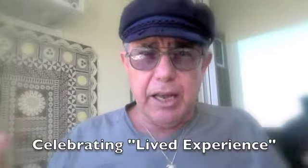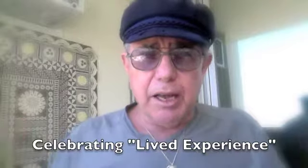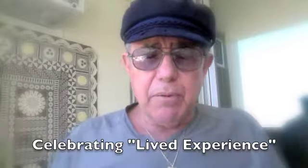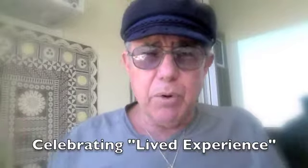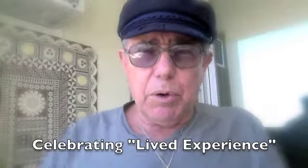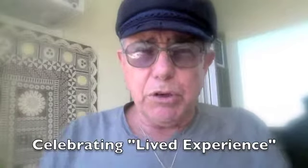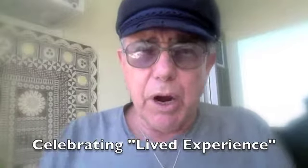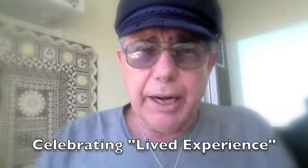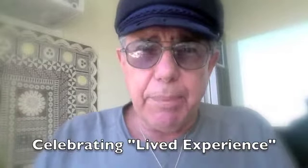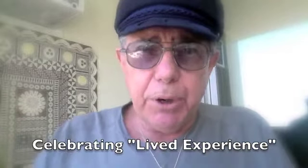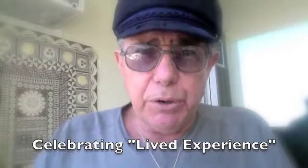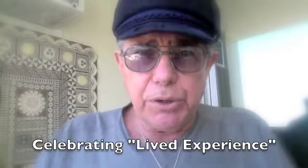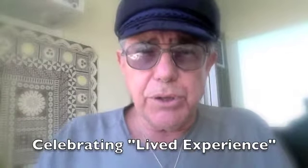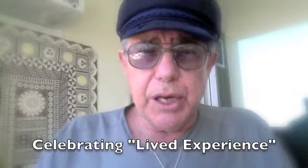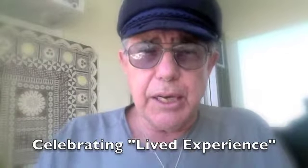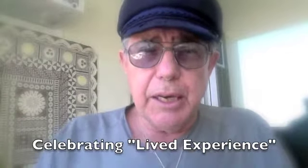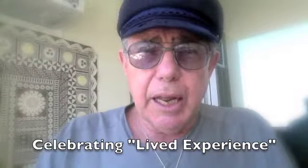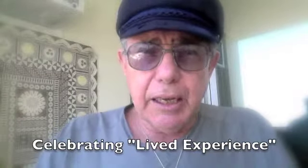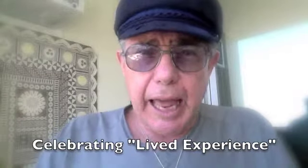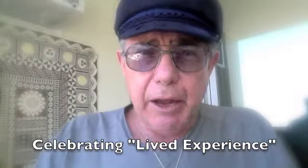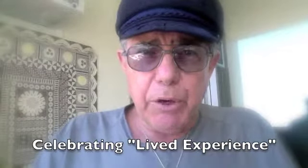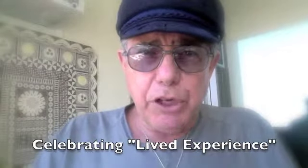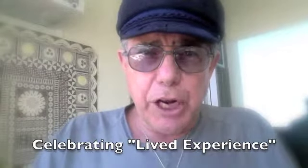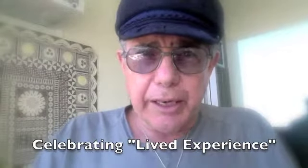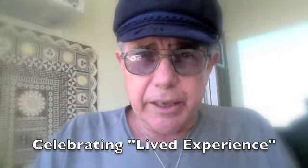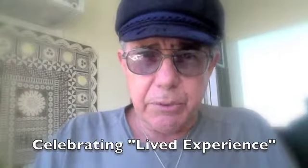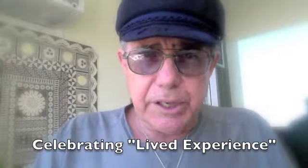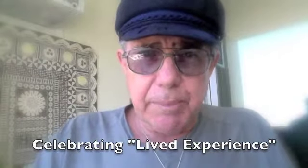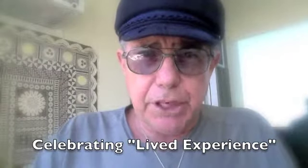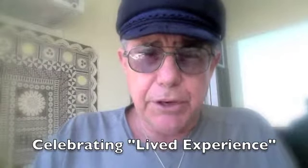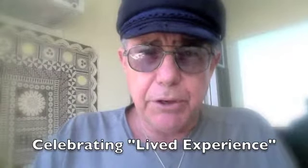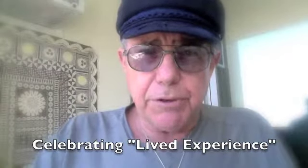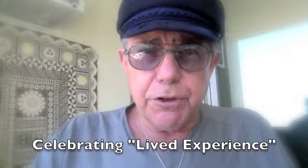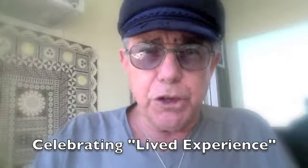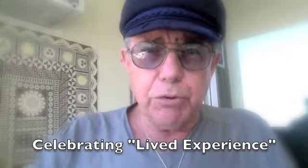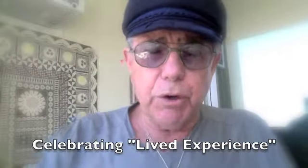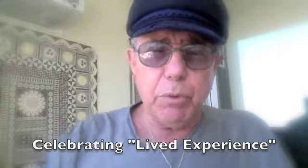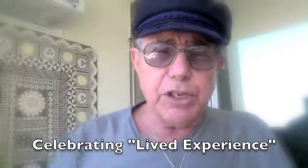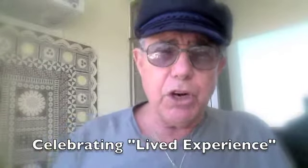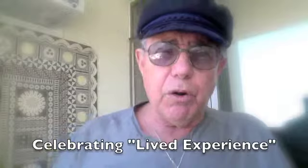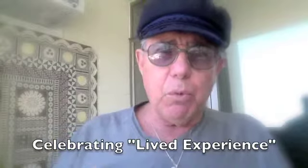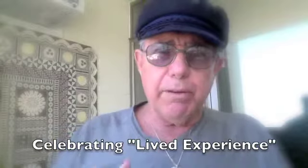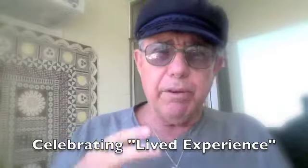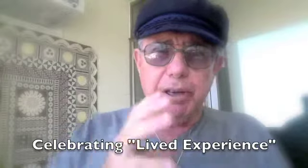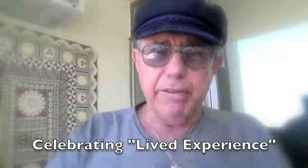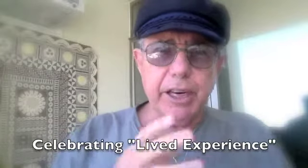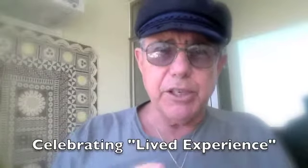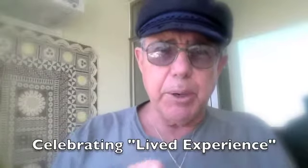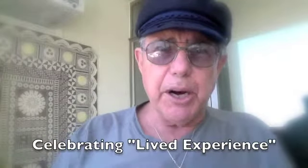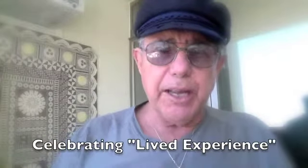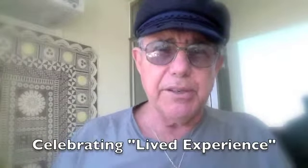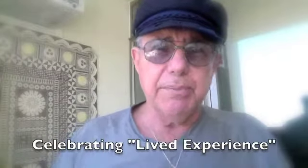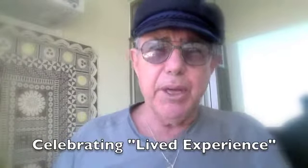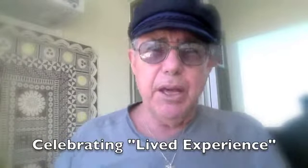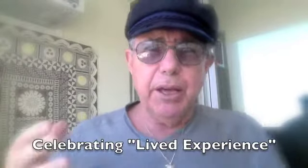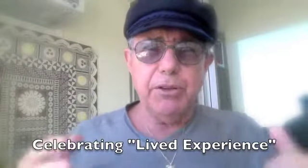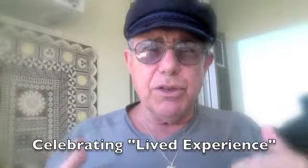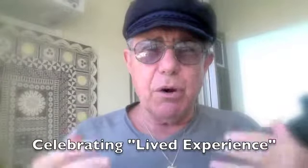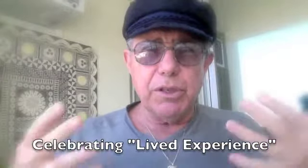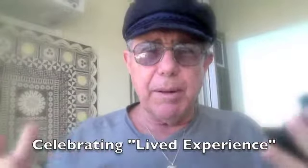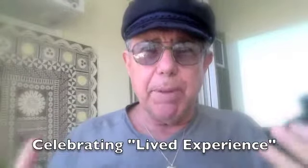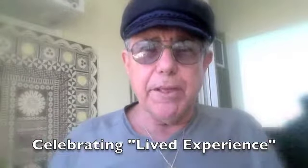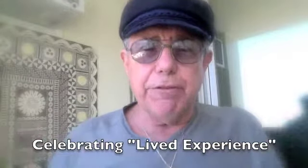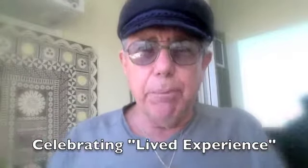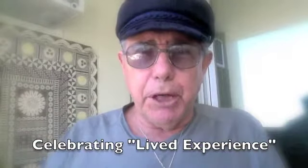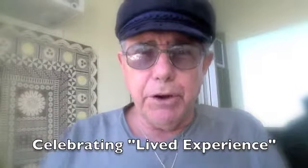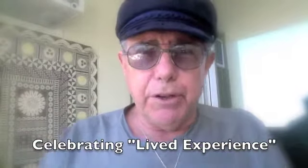especially when we're trying to produce language and literacy materials for children, we start with lived experience. You start